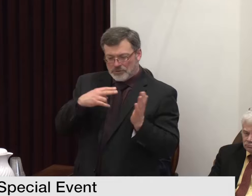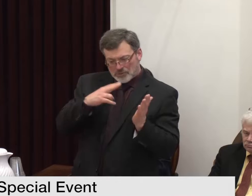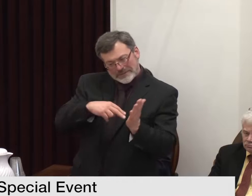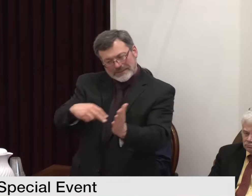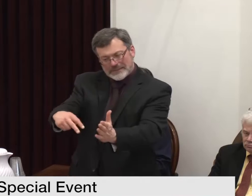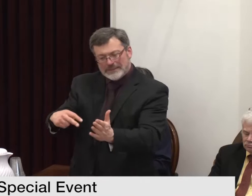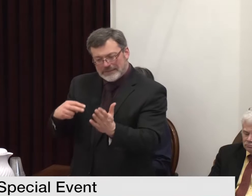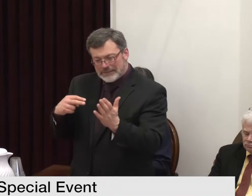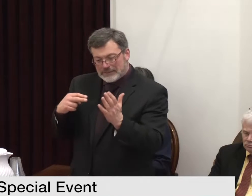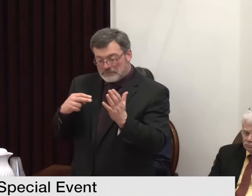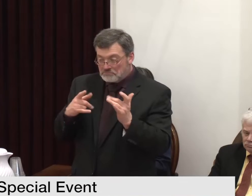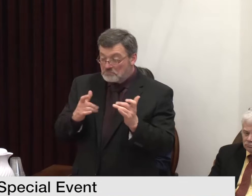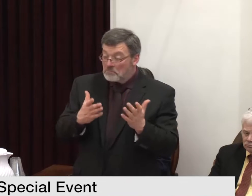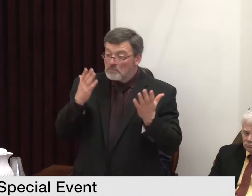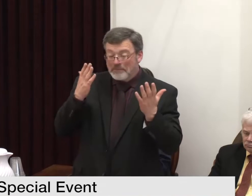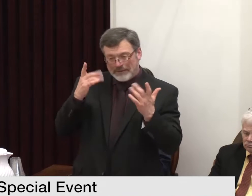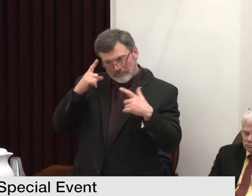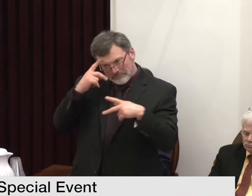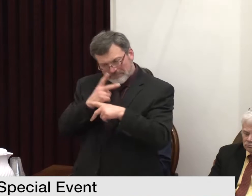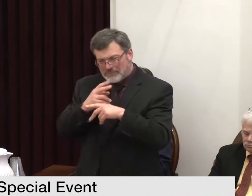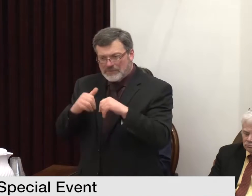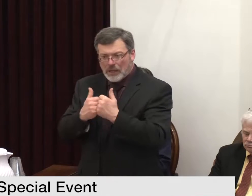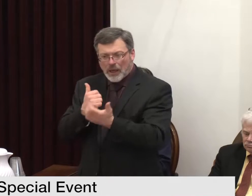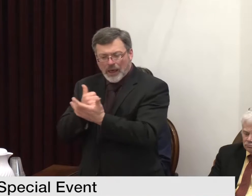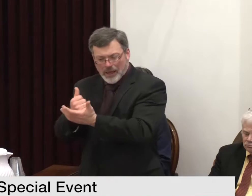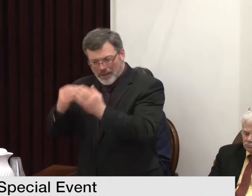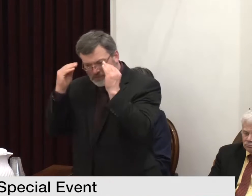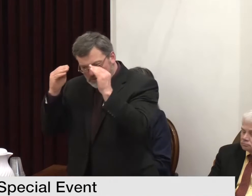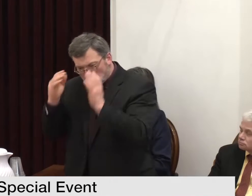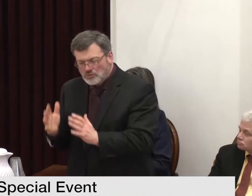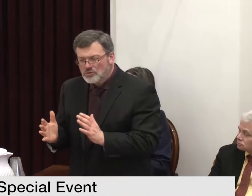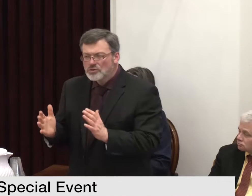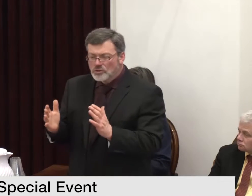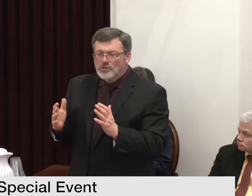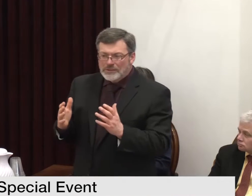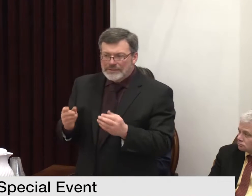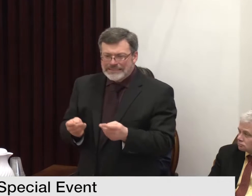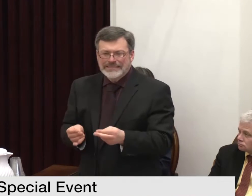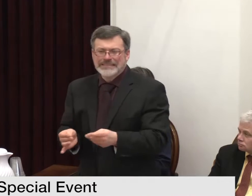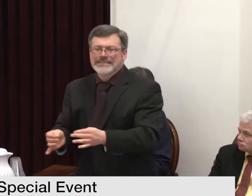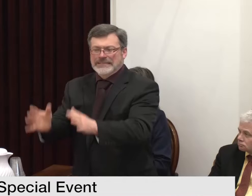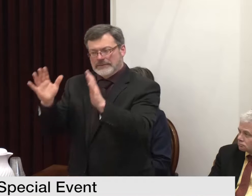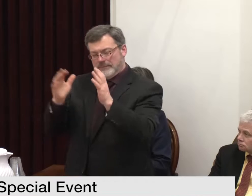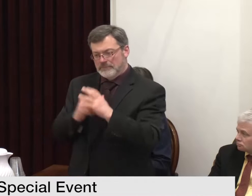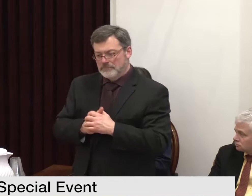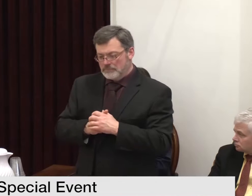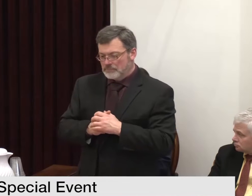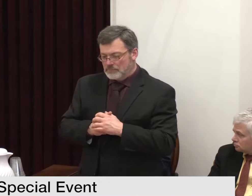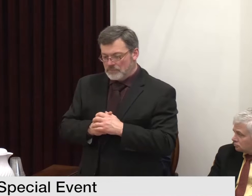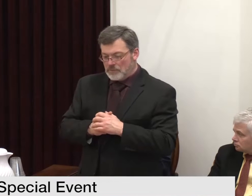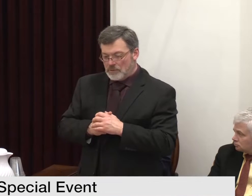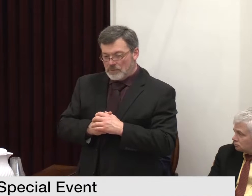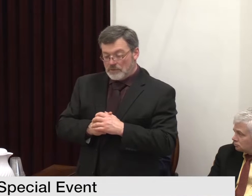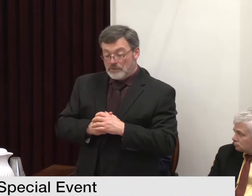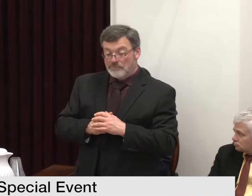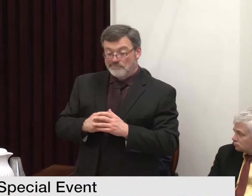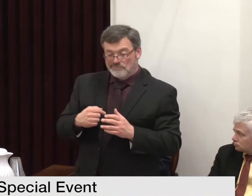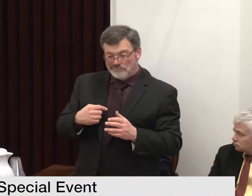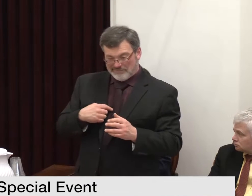teachers and students. We can also make real progress on career and technical